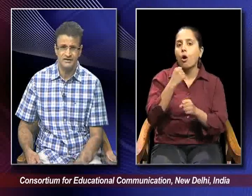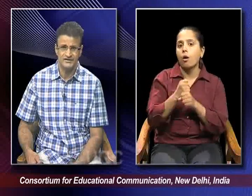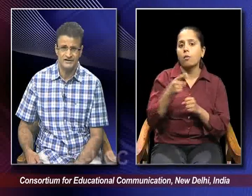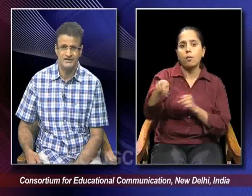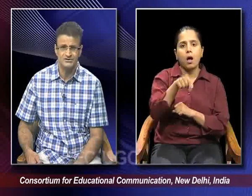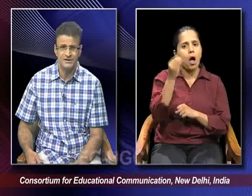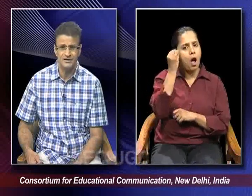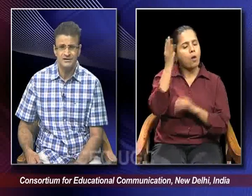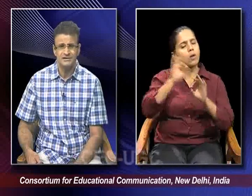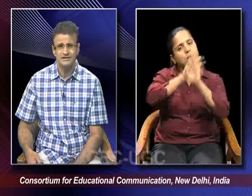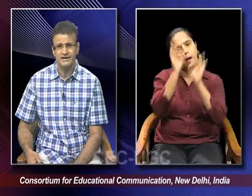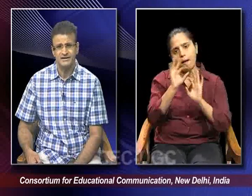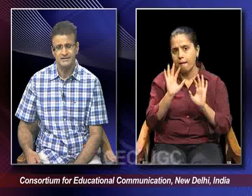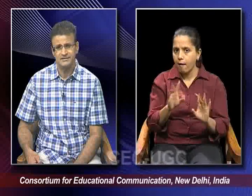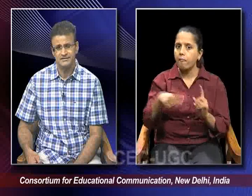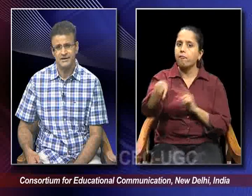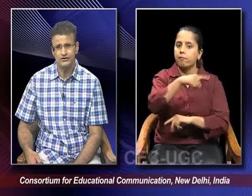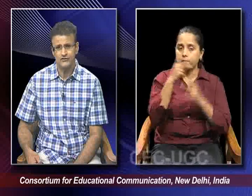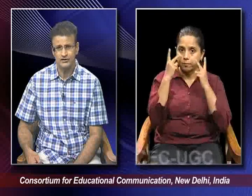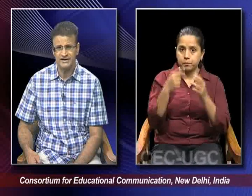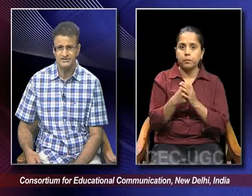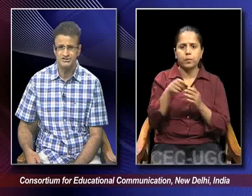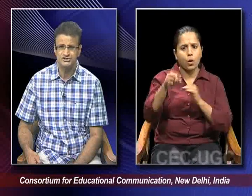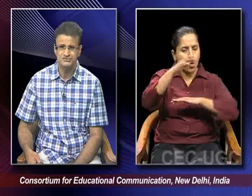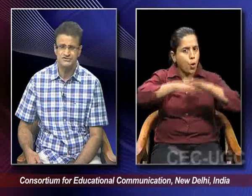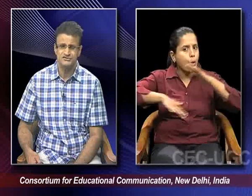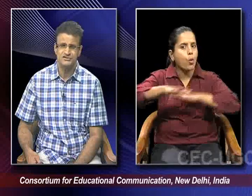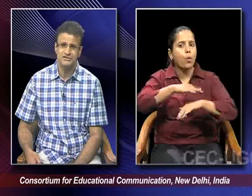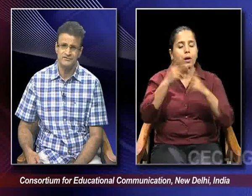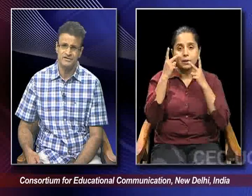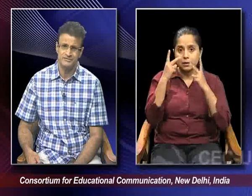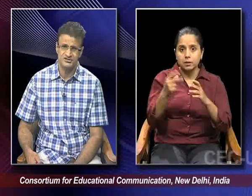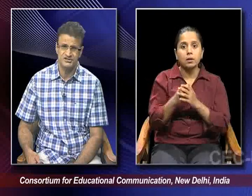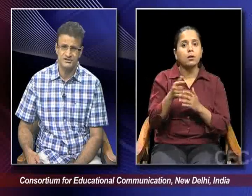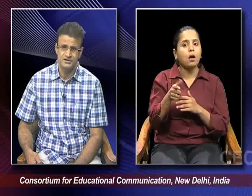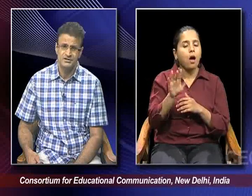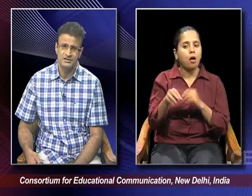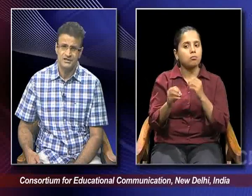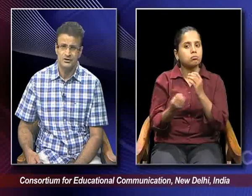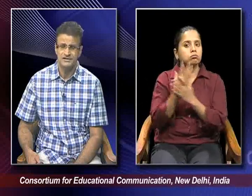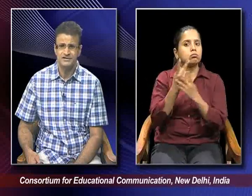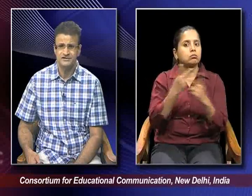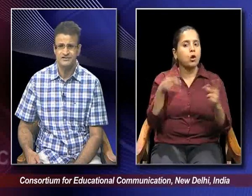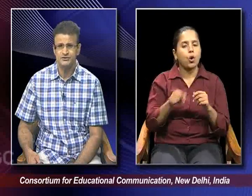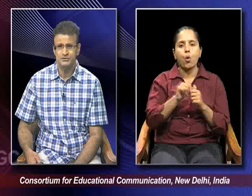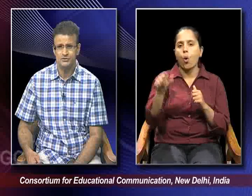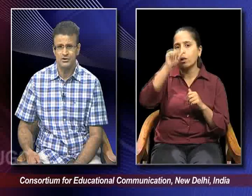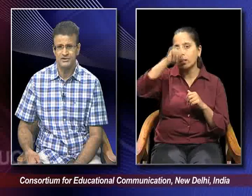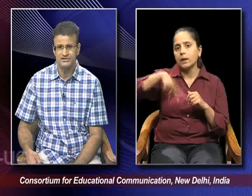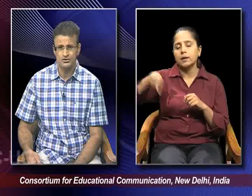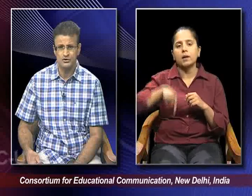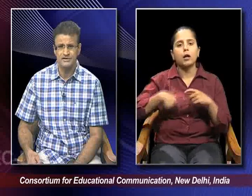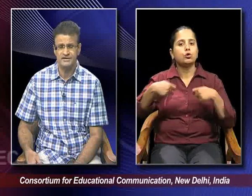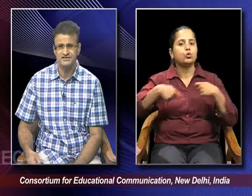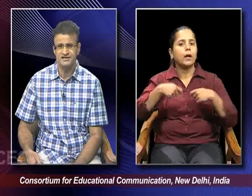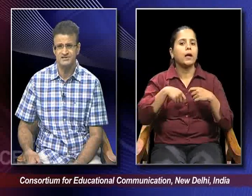well aware as well that the kind of organizations which were in a way emerging, like All India Trade Union Congress